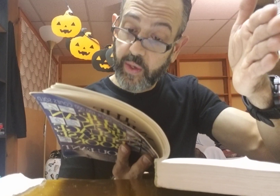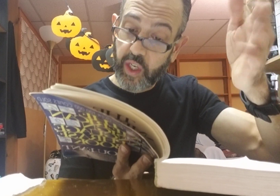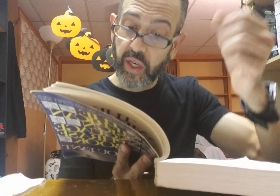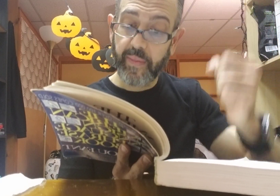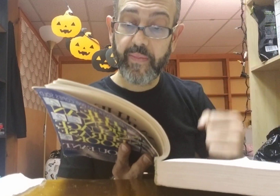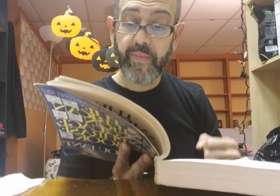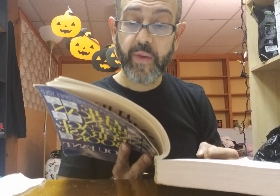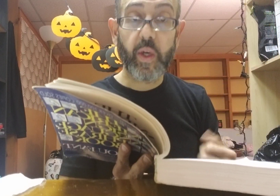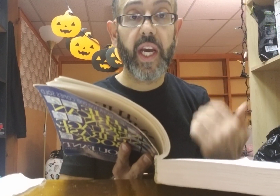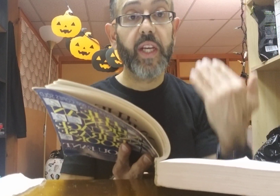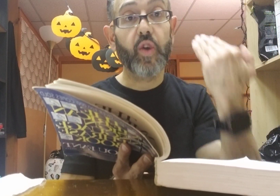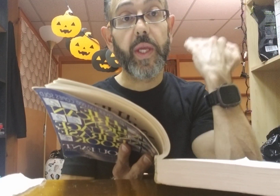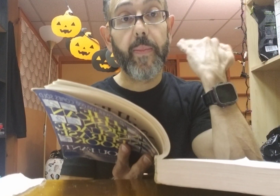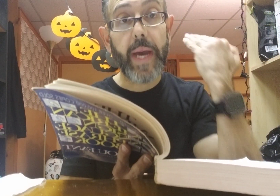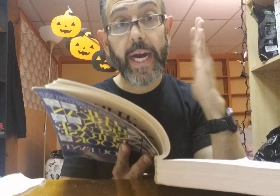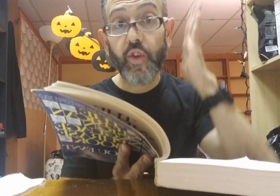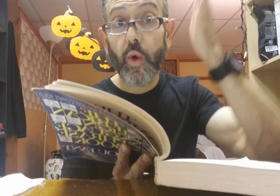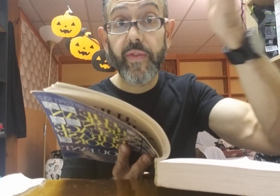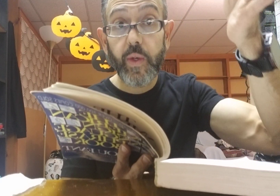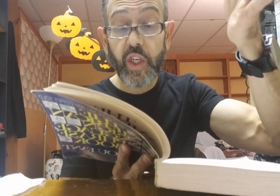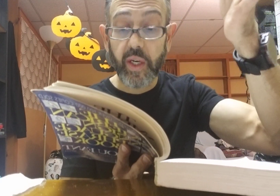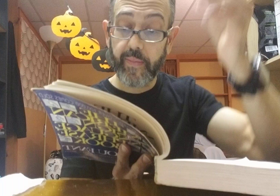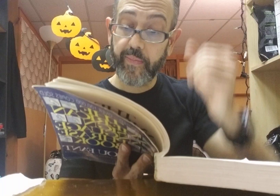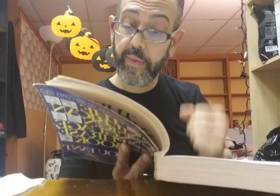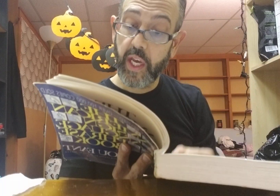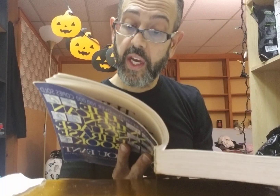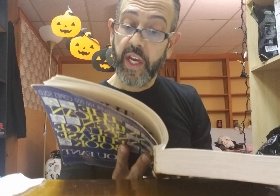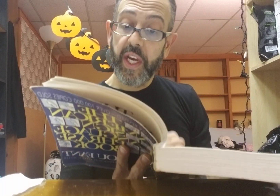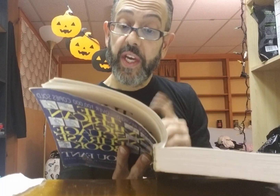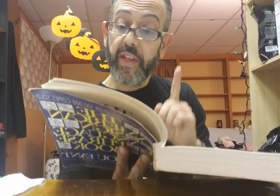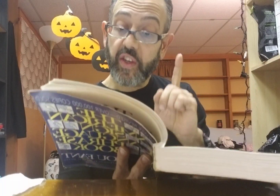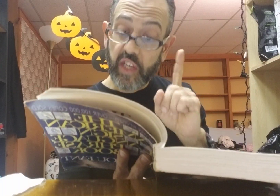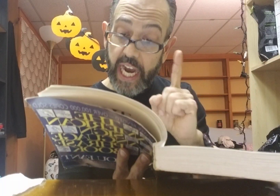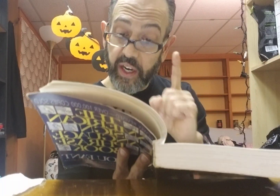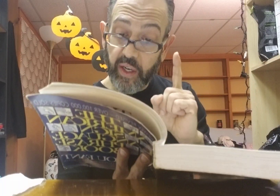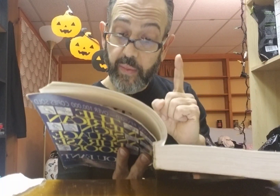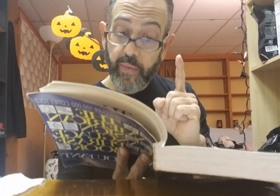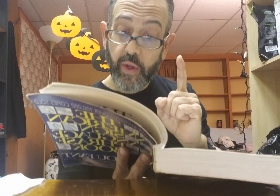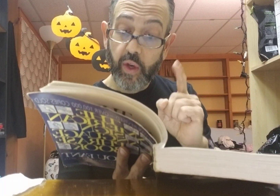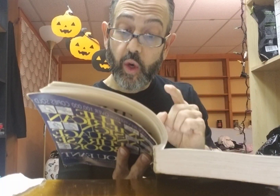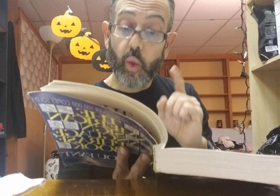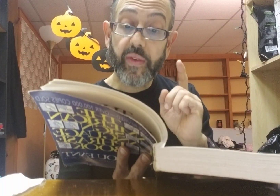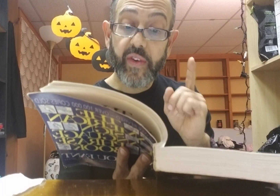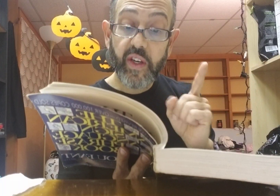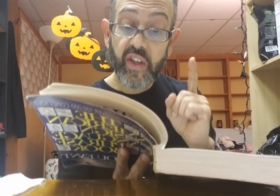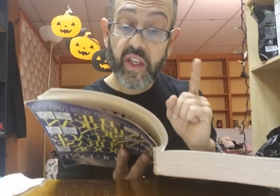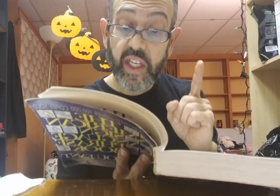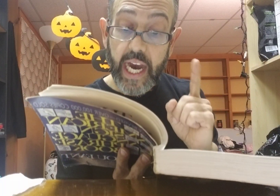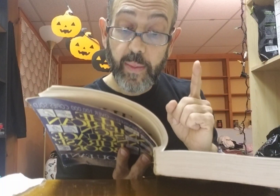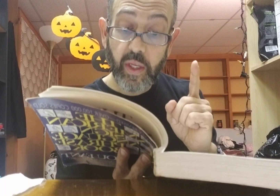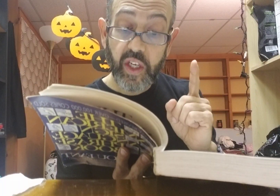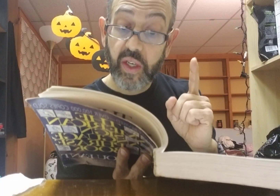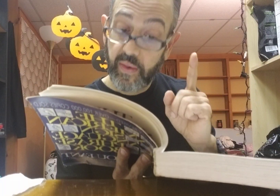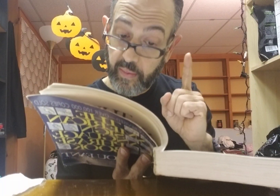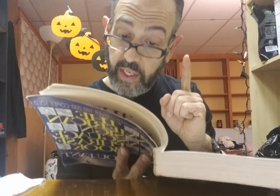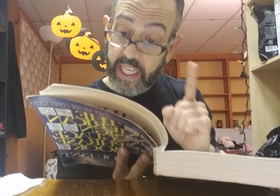future. Okay, so in the past or the future. The signer will first establish